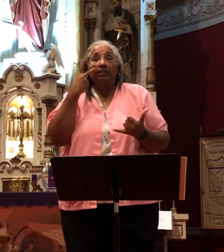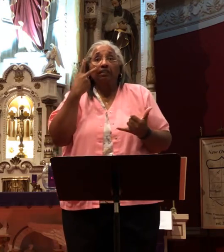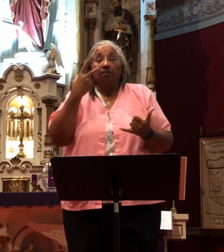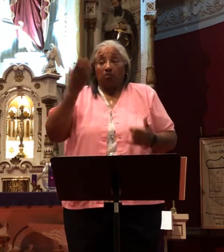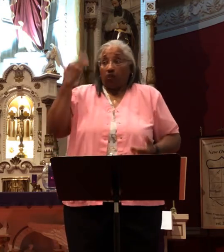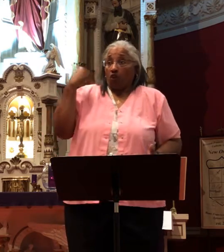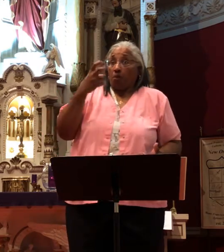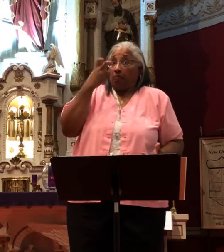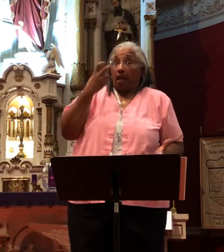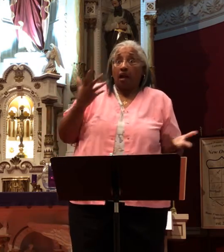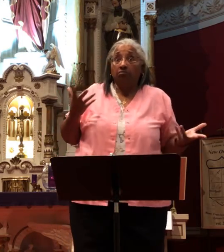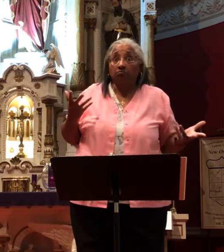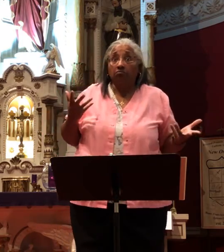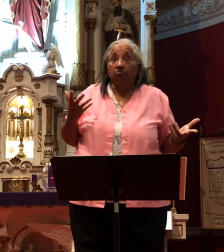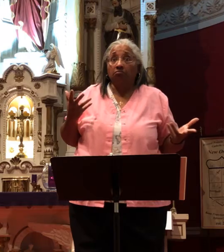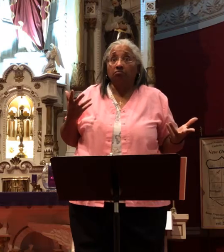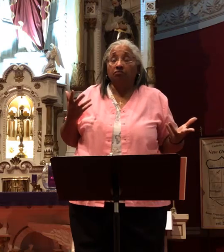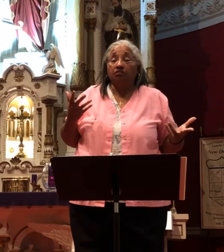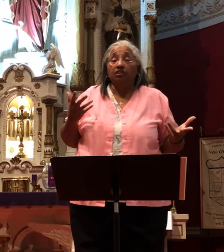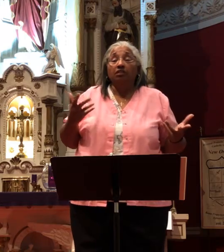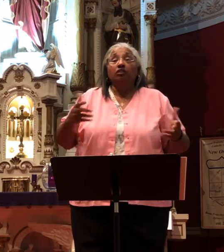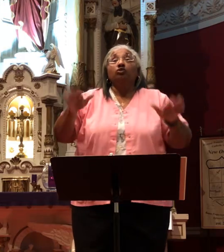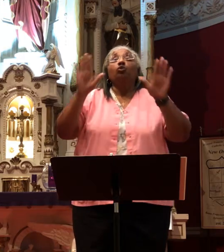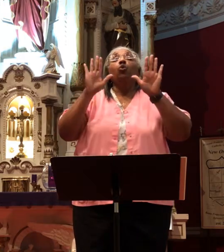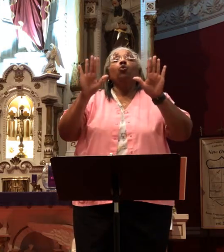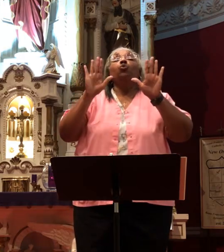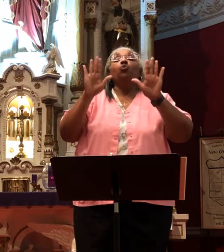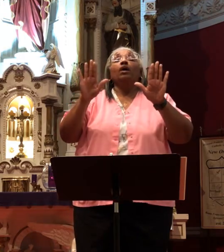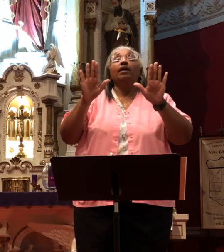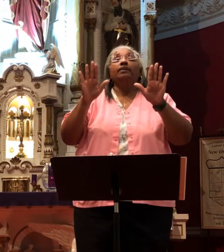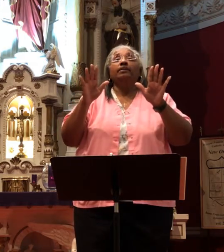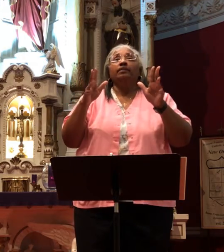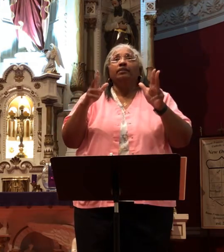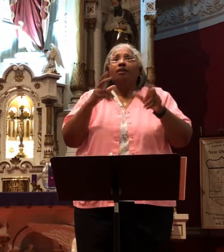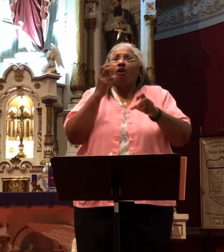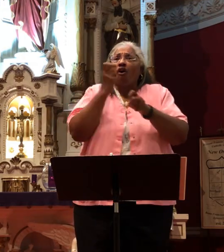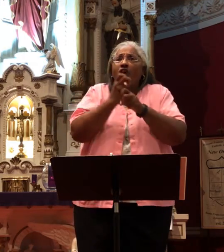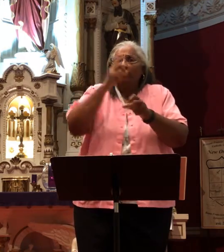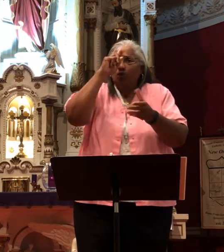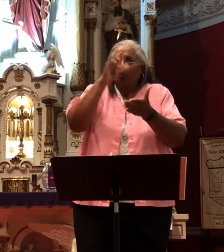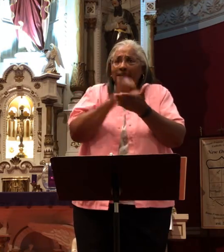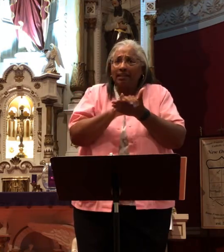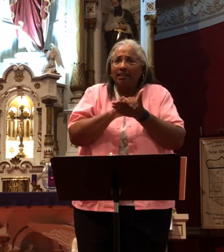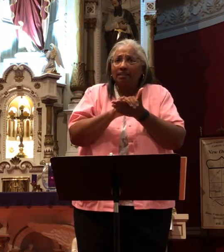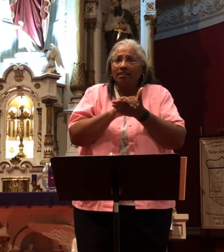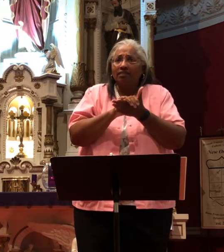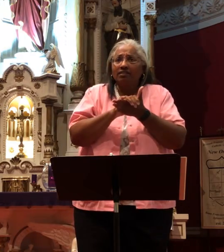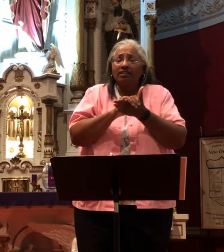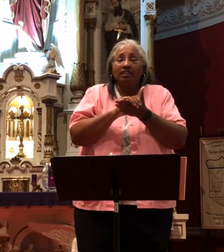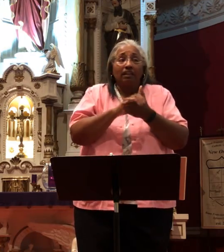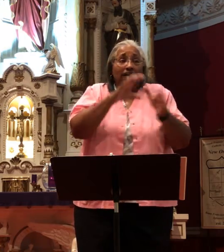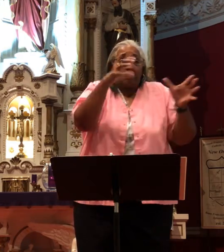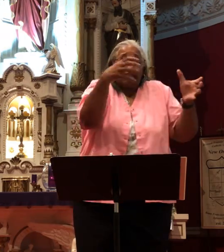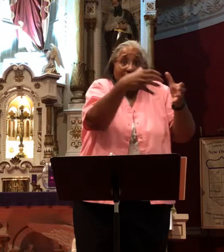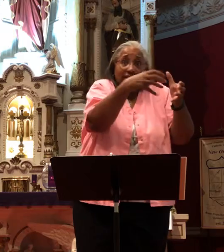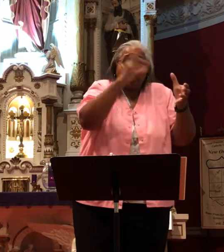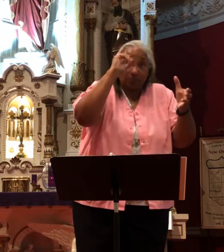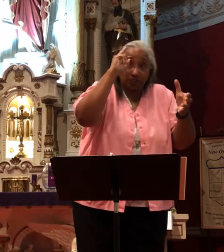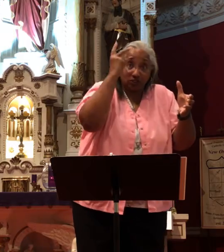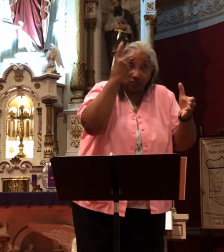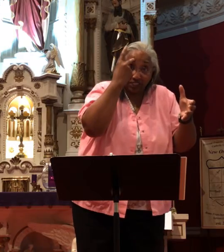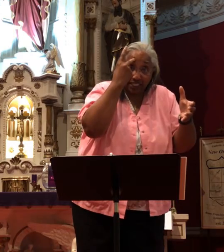see. So the great, unbelievable misinterpretation of the Pharisees